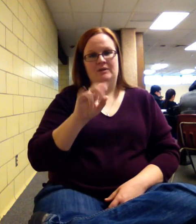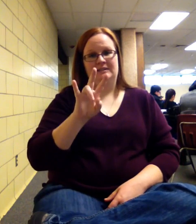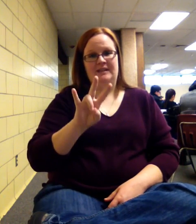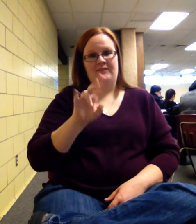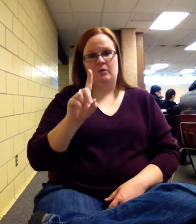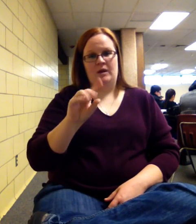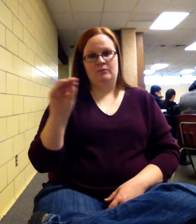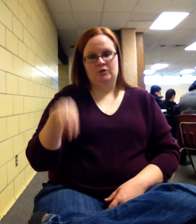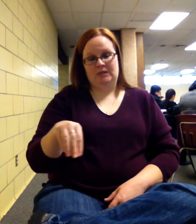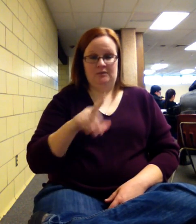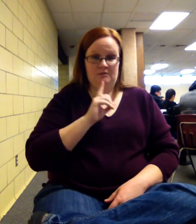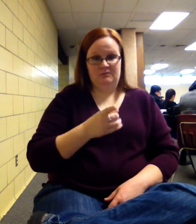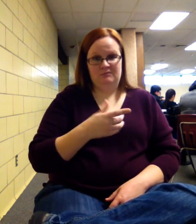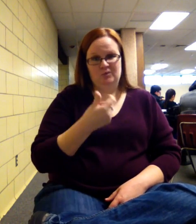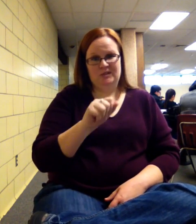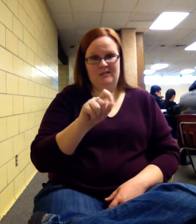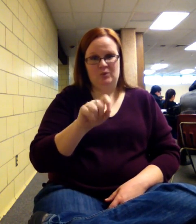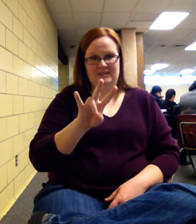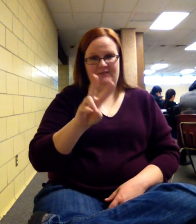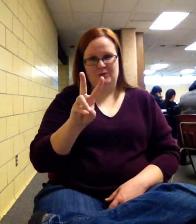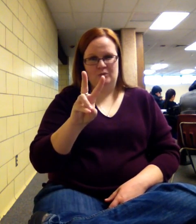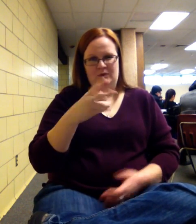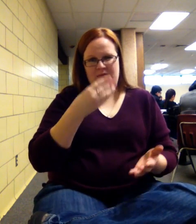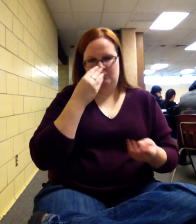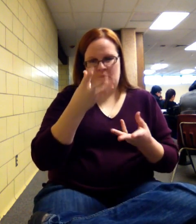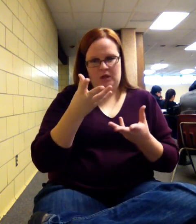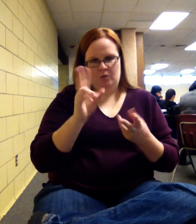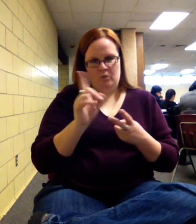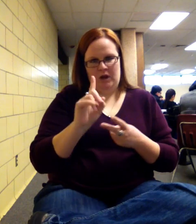10.71% basically, or 10.72. I don't care where you round